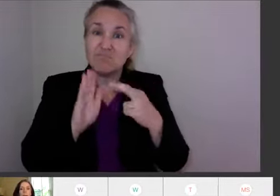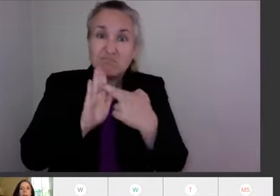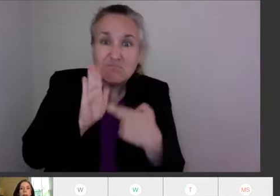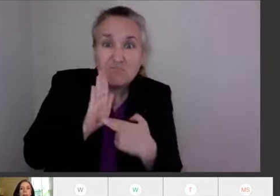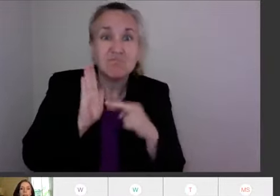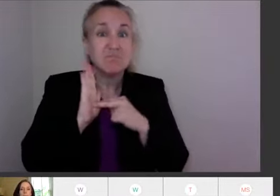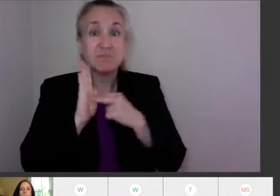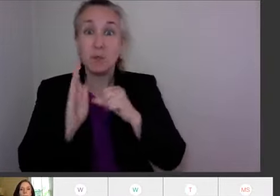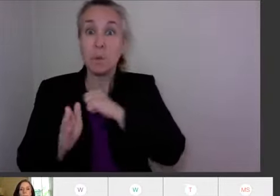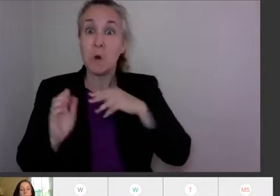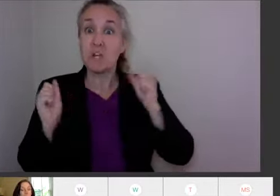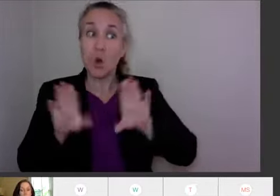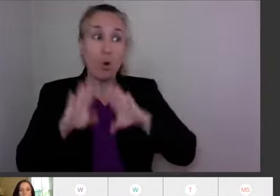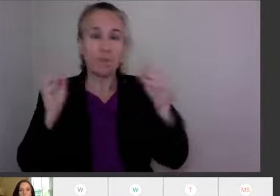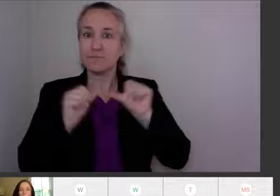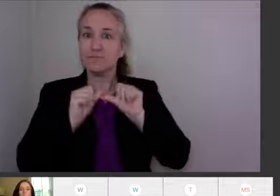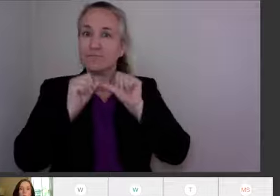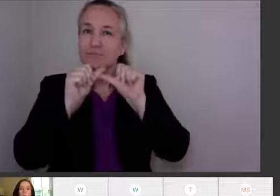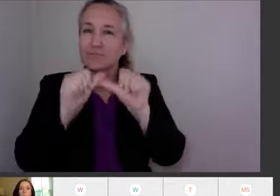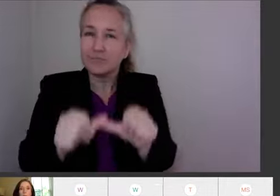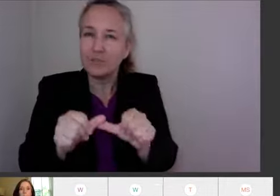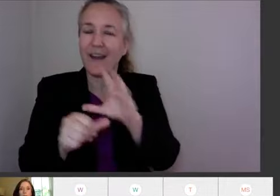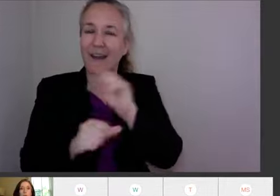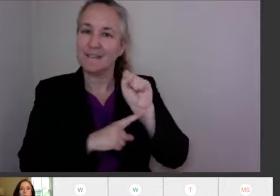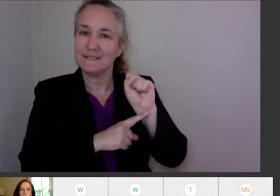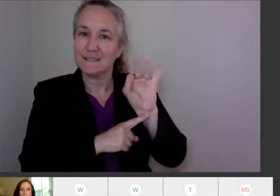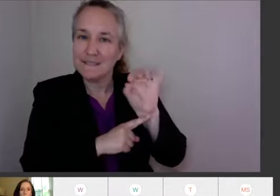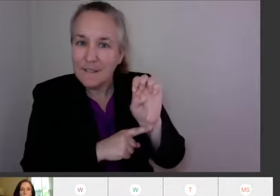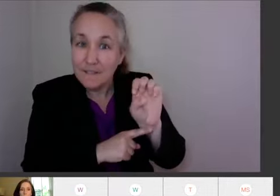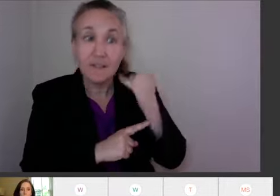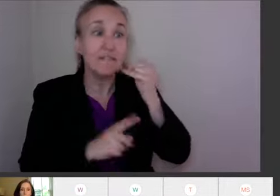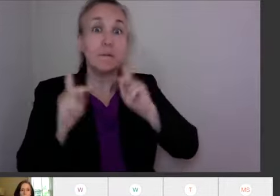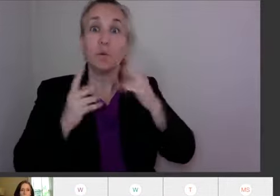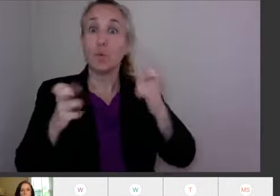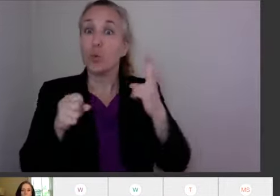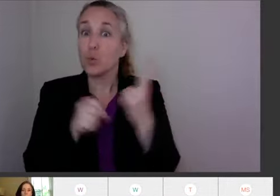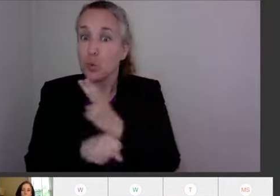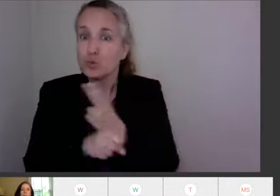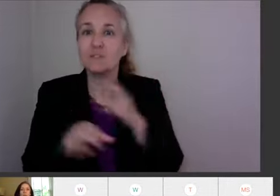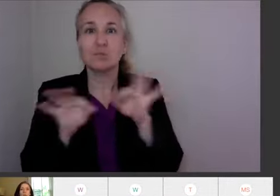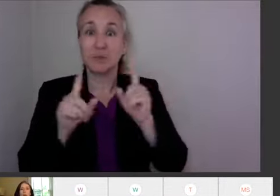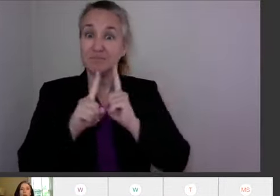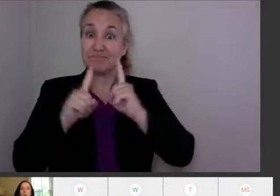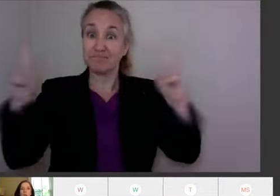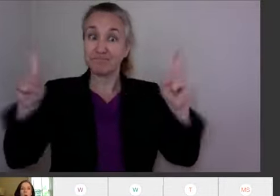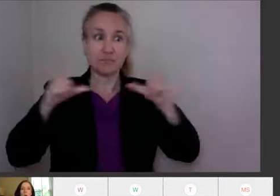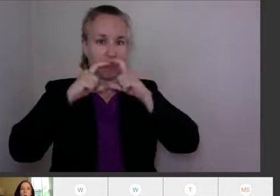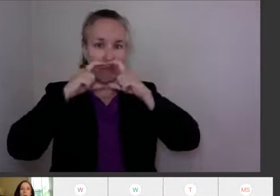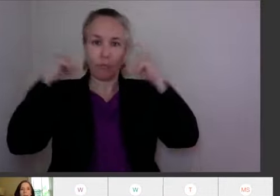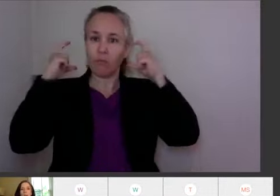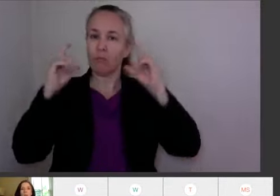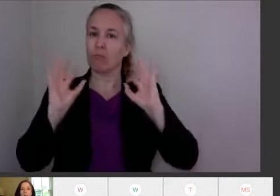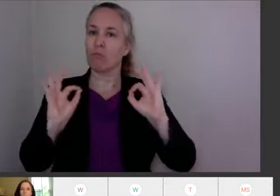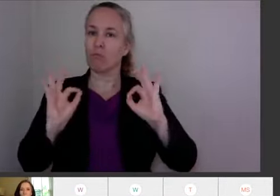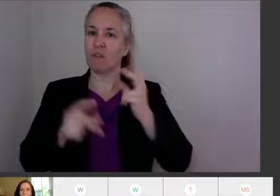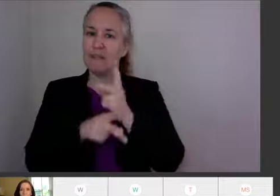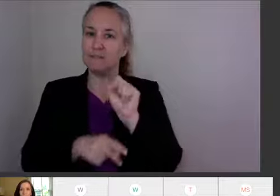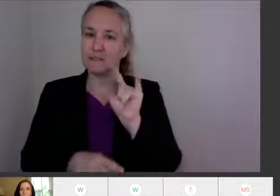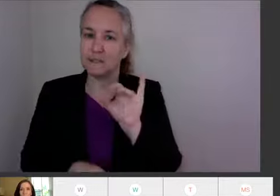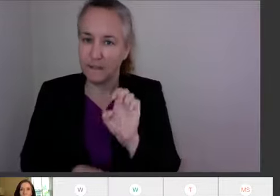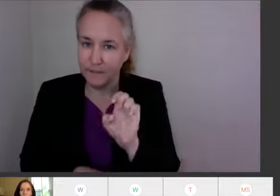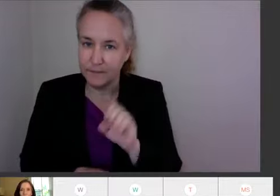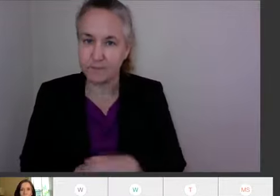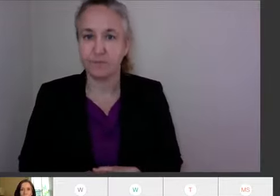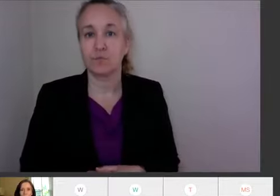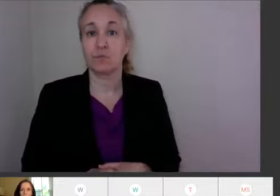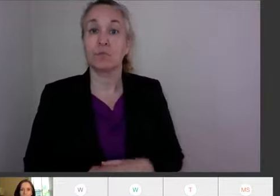open and safe for anyone who would like to use them. So as you know, we entered the yellow